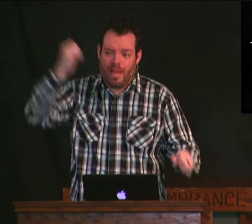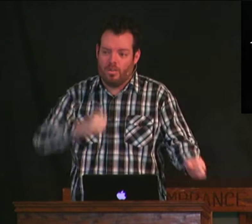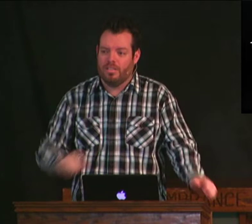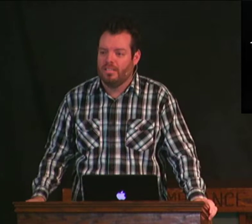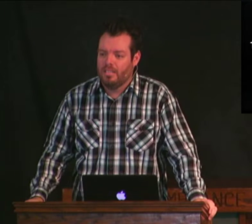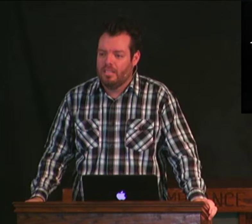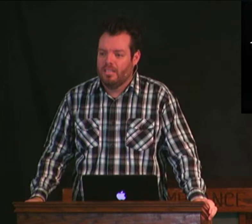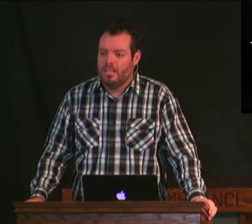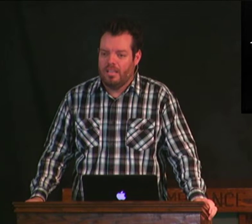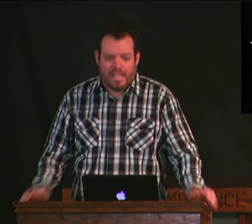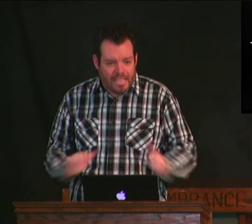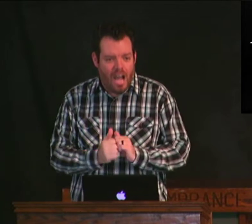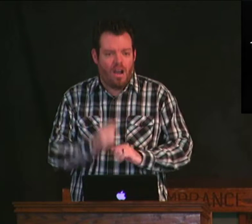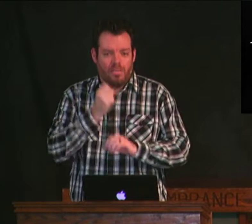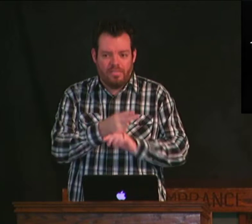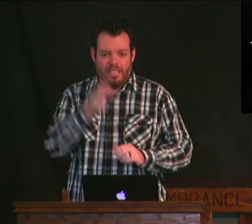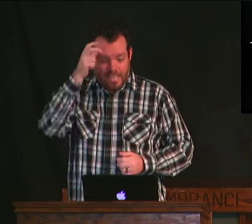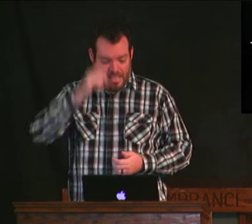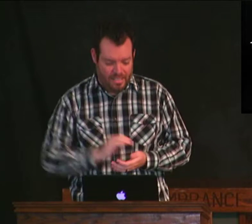power. And that's how I will defeat Satan.